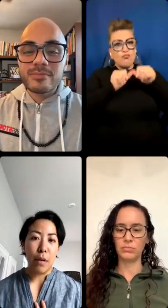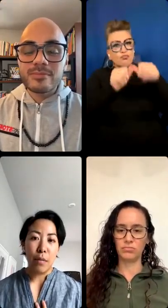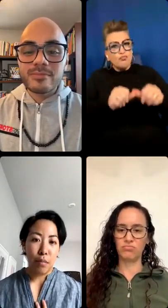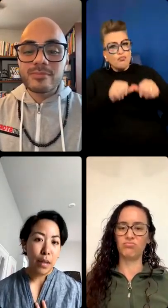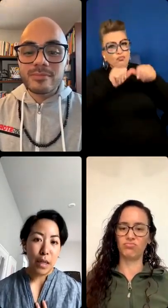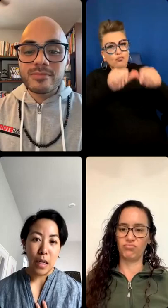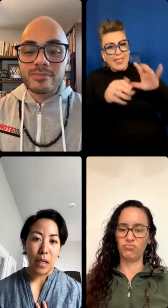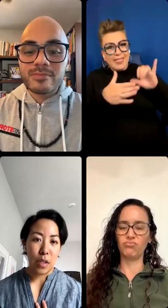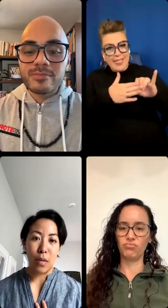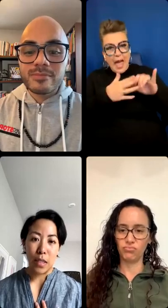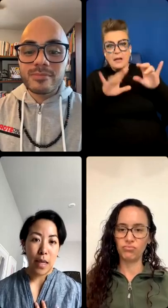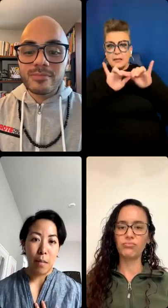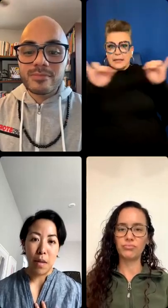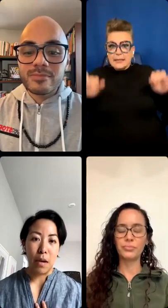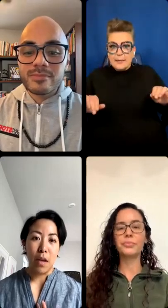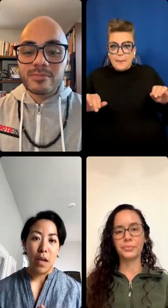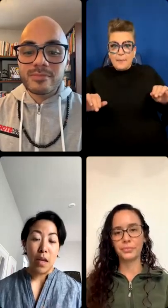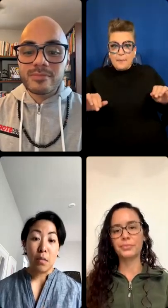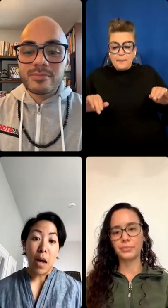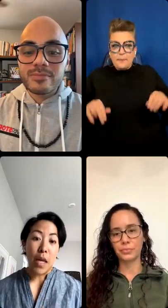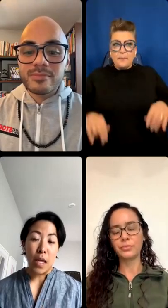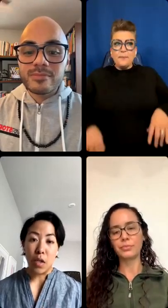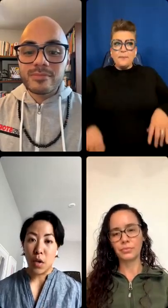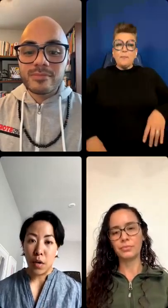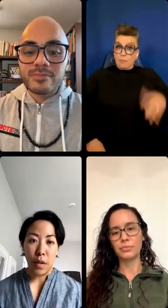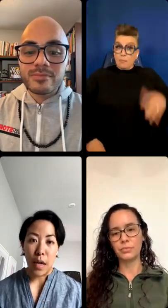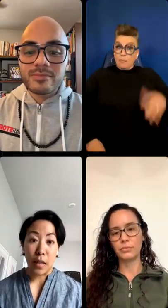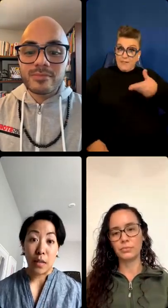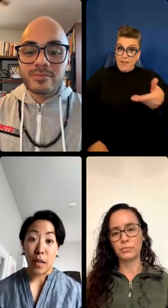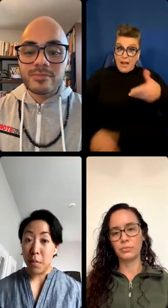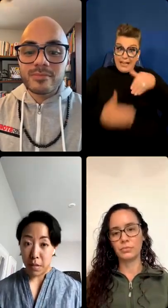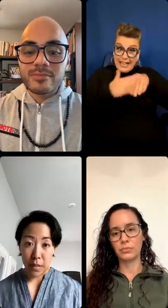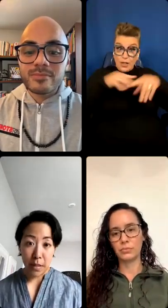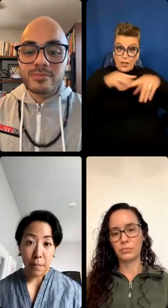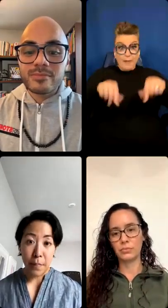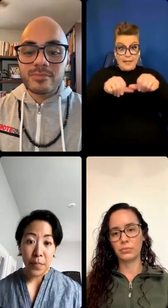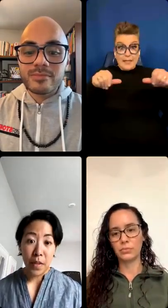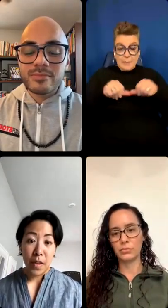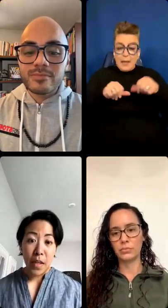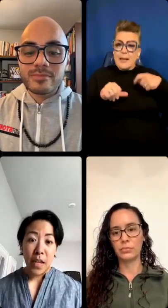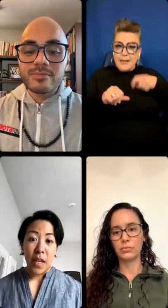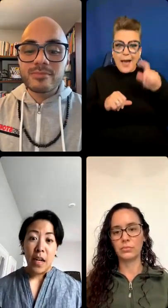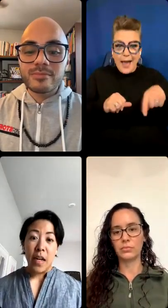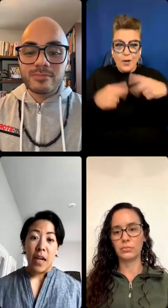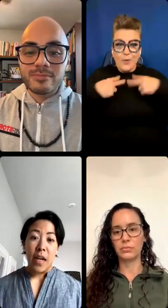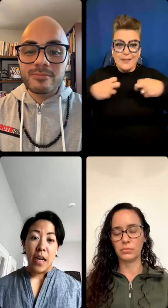thing I really needed to examine is my internalized ableism,